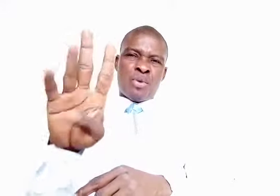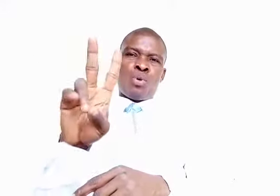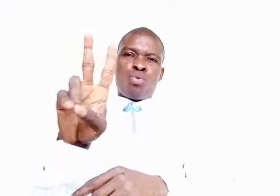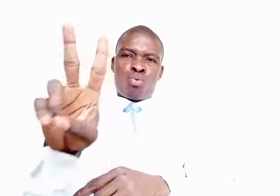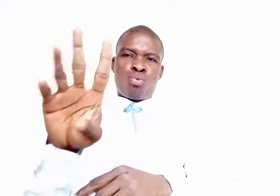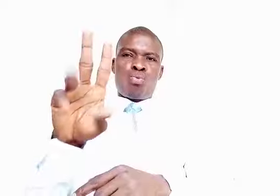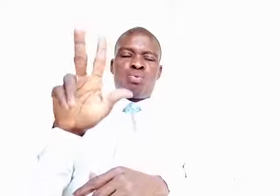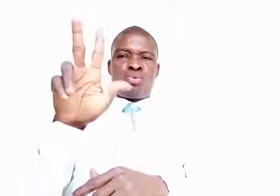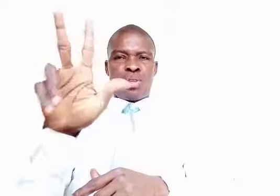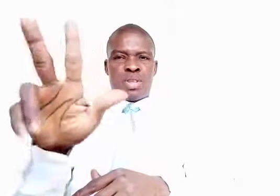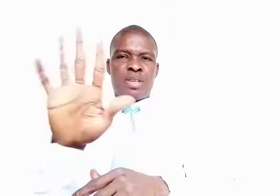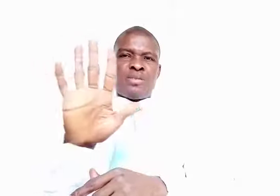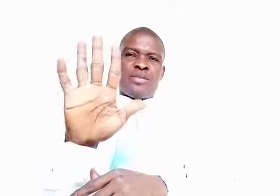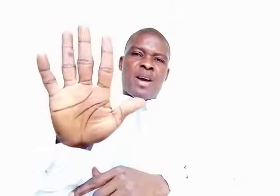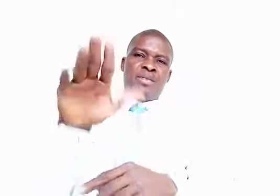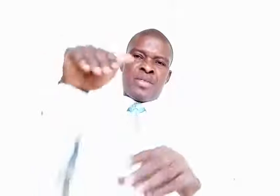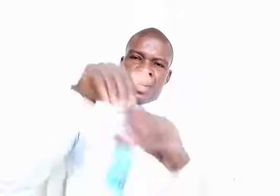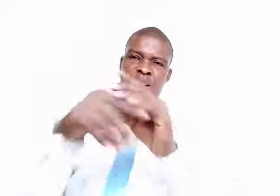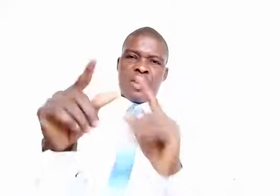87026142 35 In words,